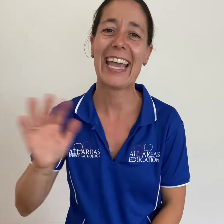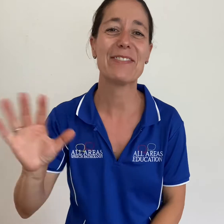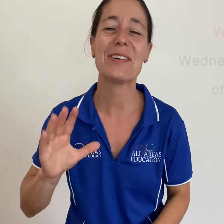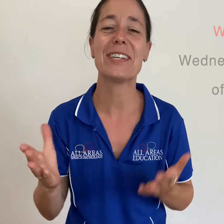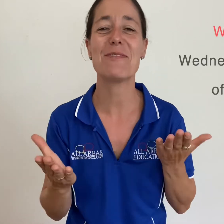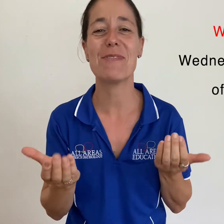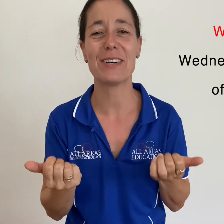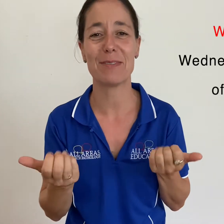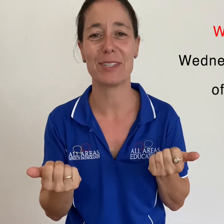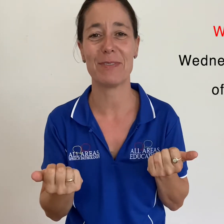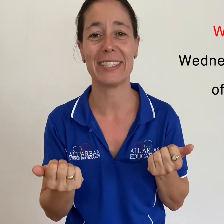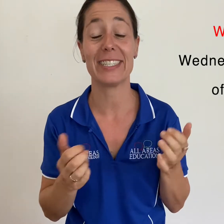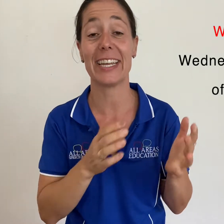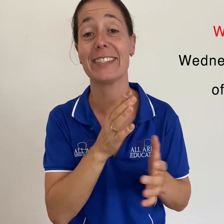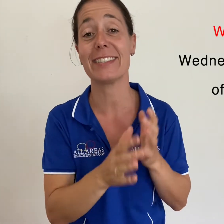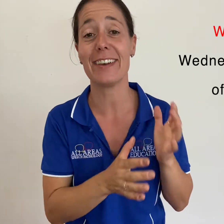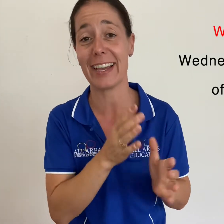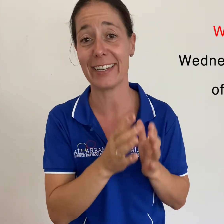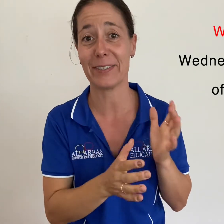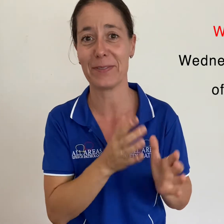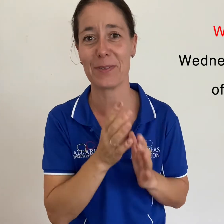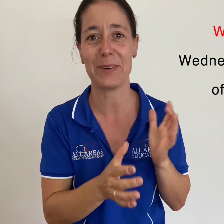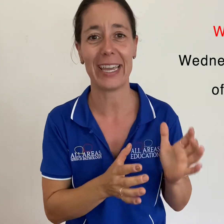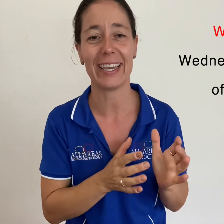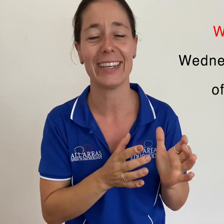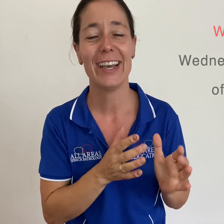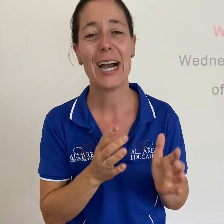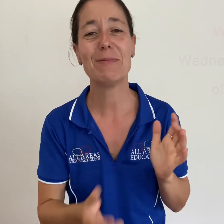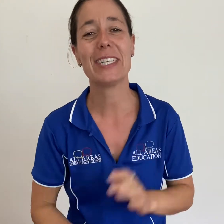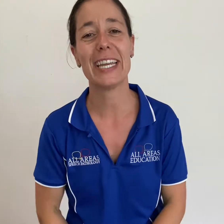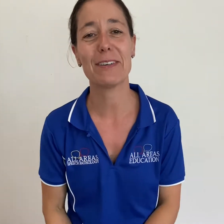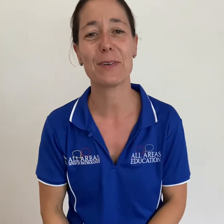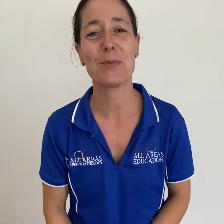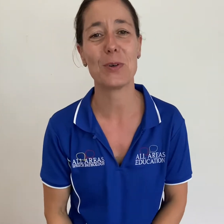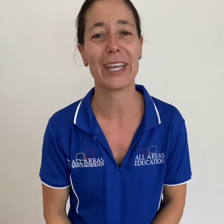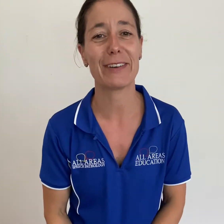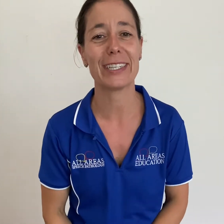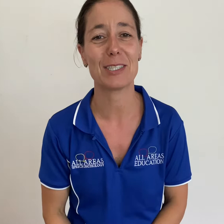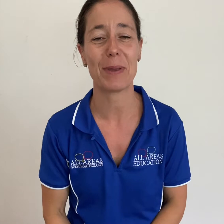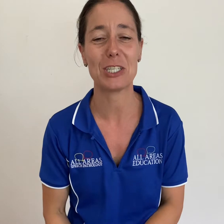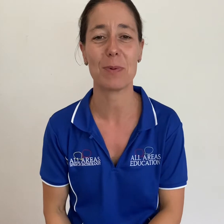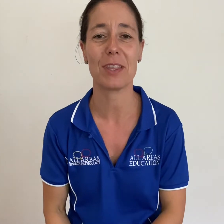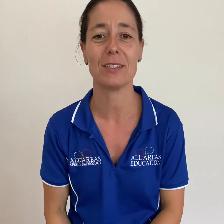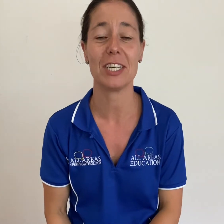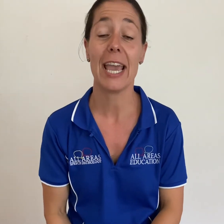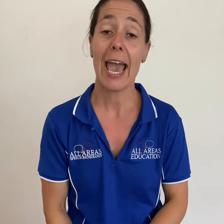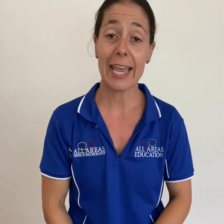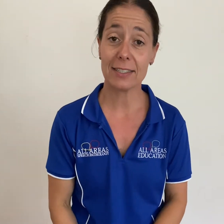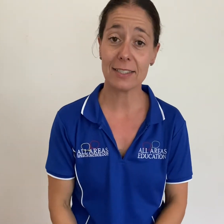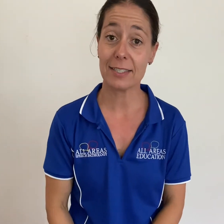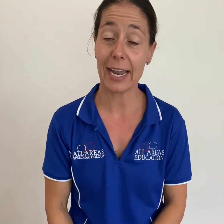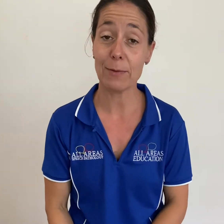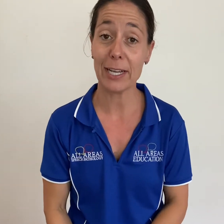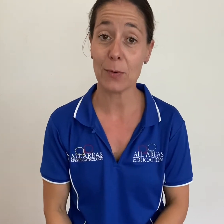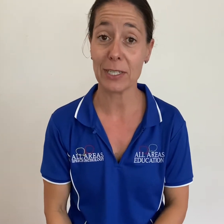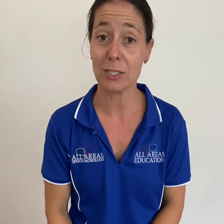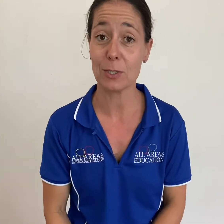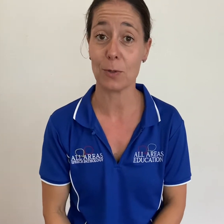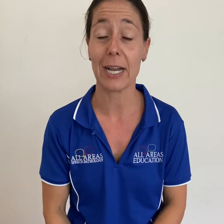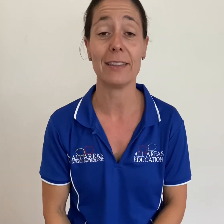Hey everyone, welcome to Wednesday's Sign of the Week. I'm Danika from All Areas Speech Pathology, and today we're going to talk a little